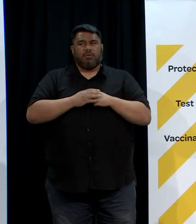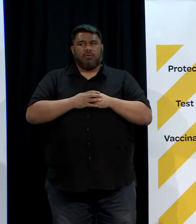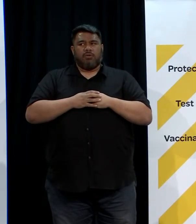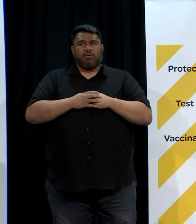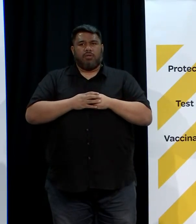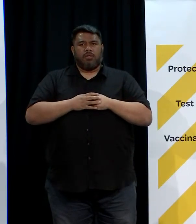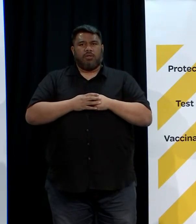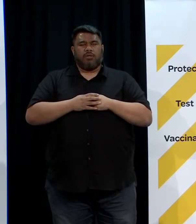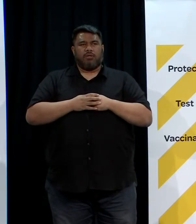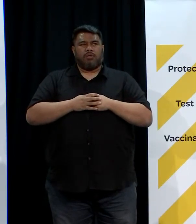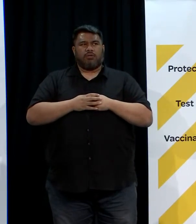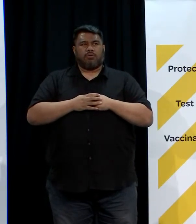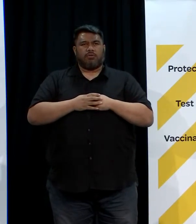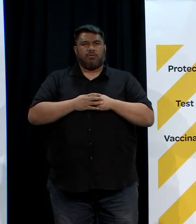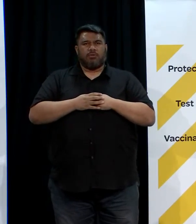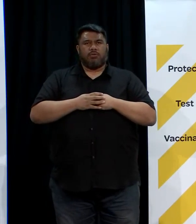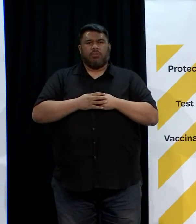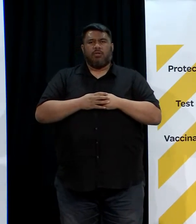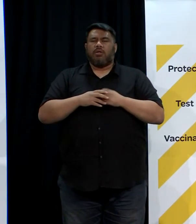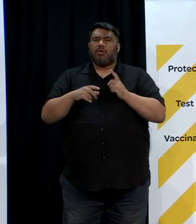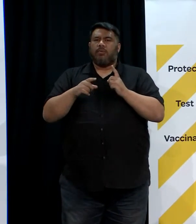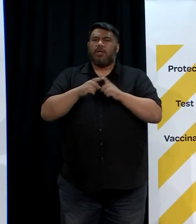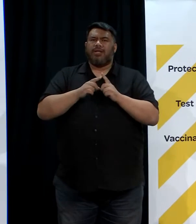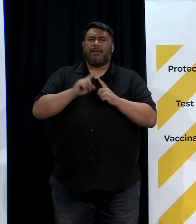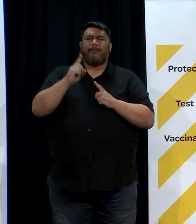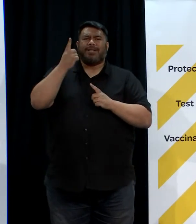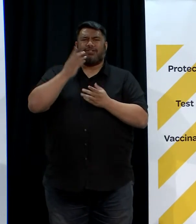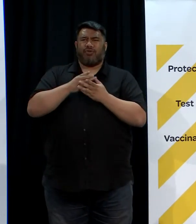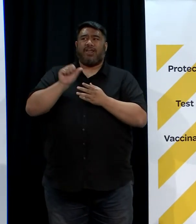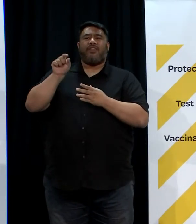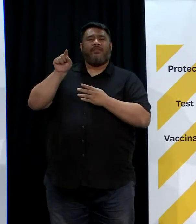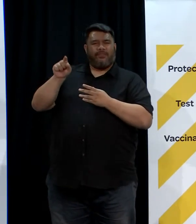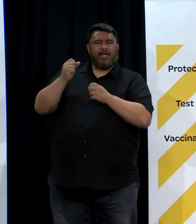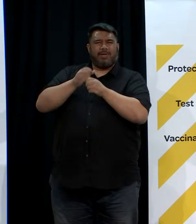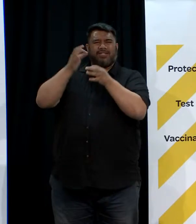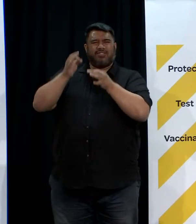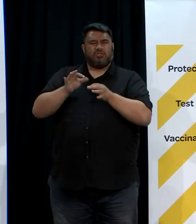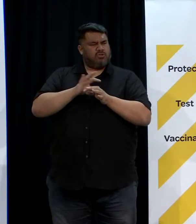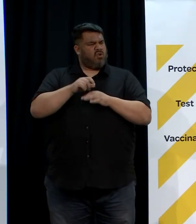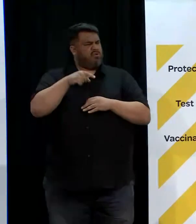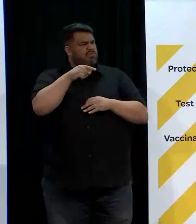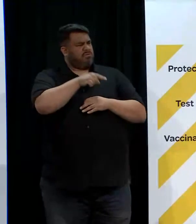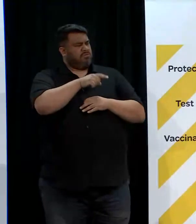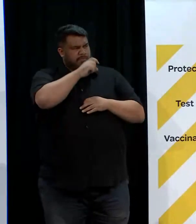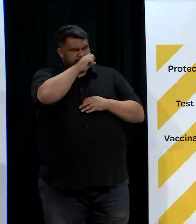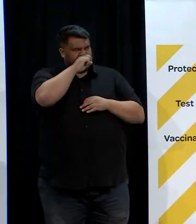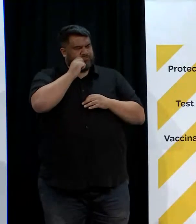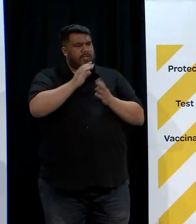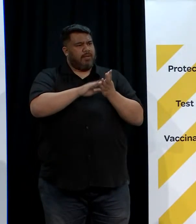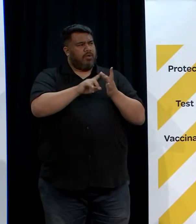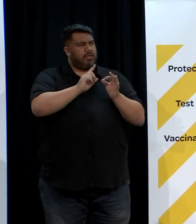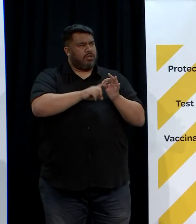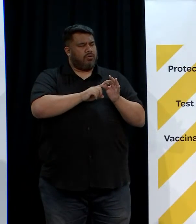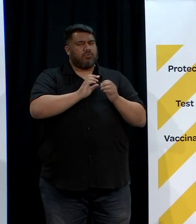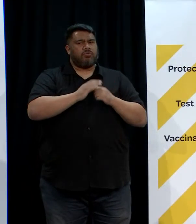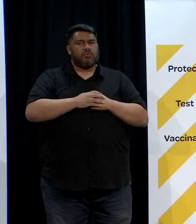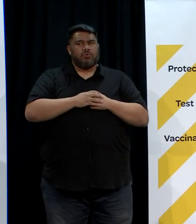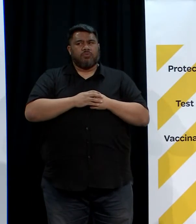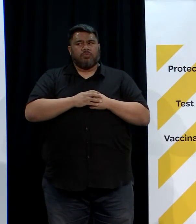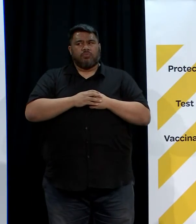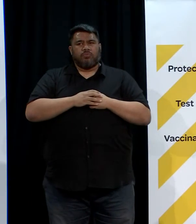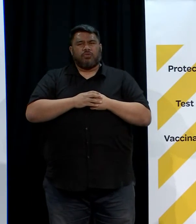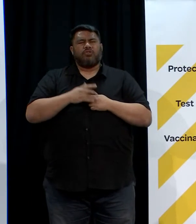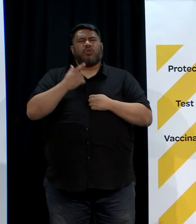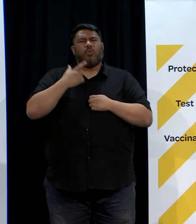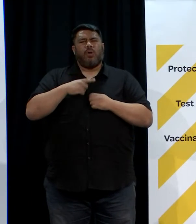Minister, given presumably ministers make those decisions and the pre-departure testing announcement came in on the 1st of September, a few days later,